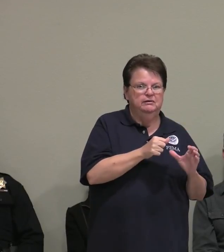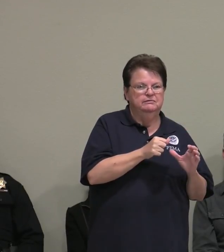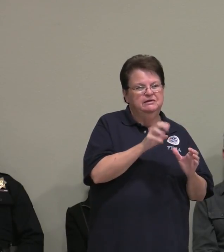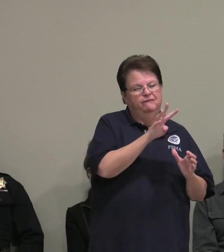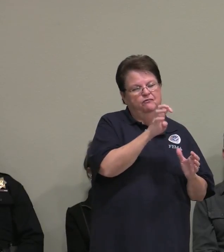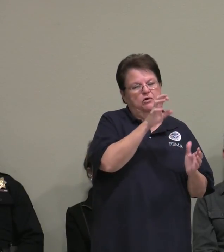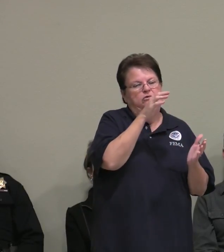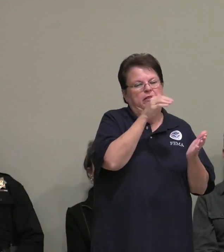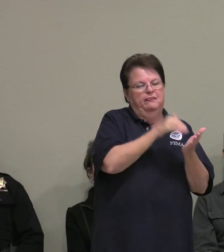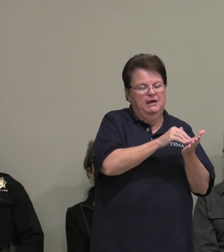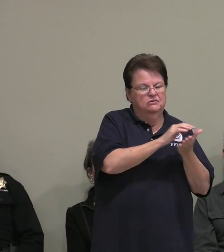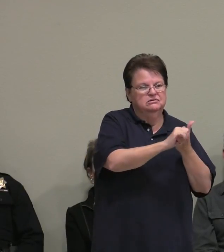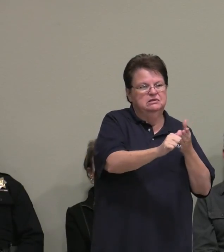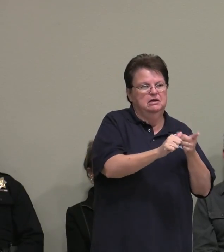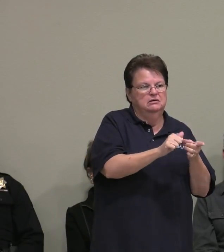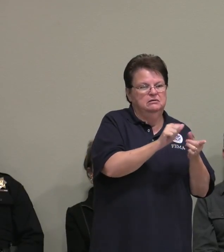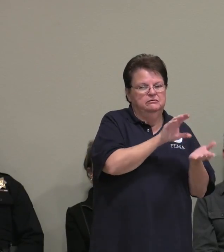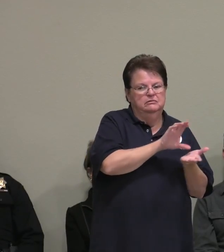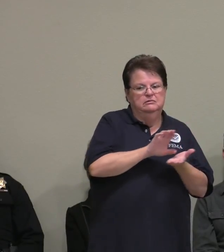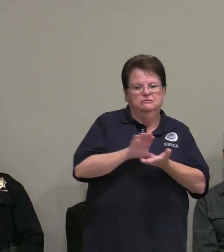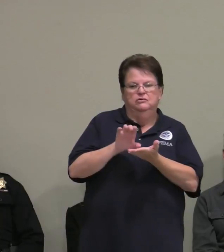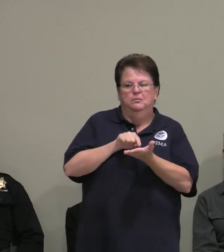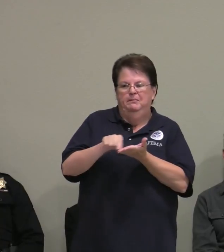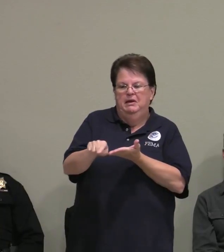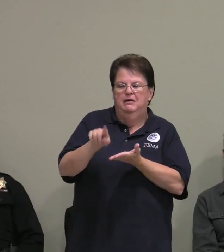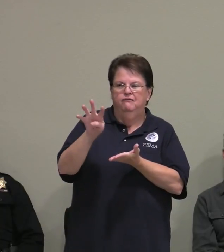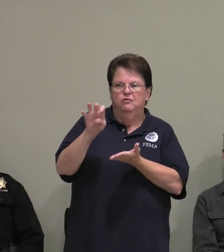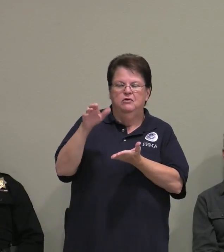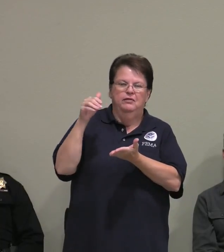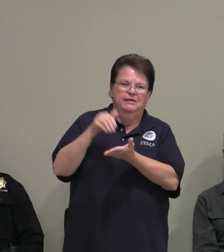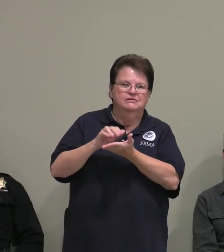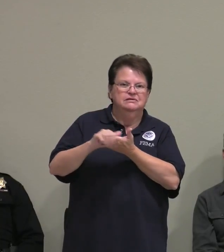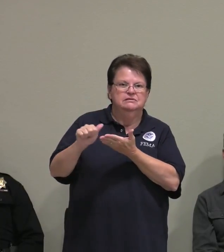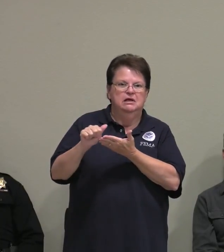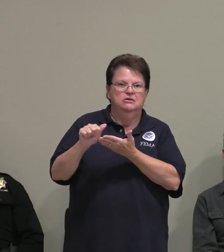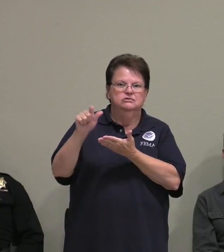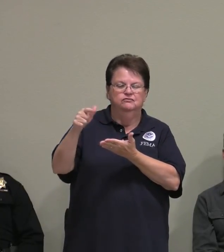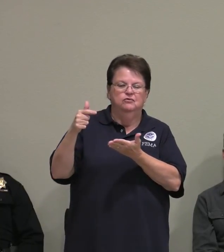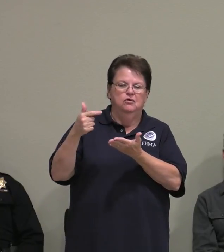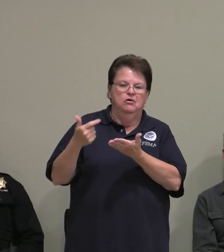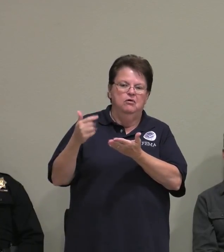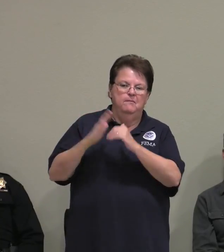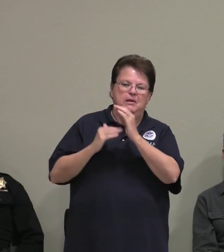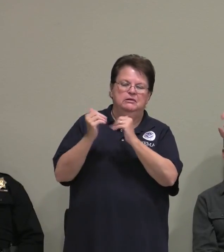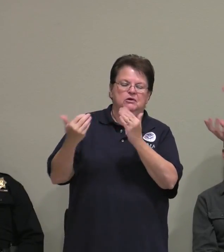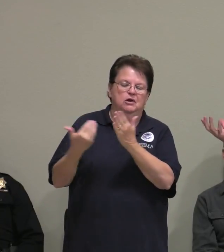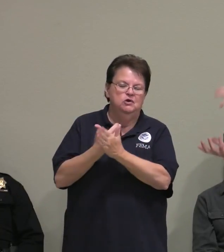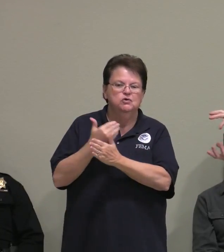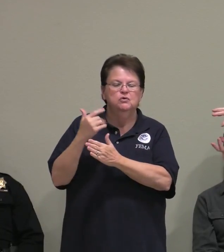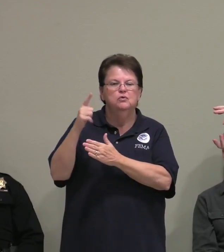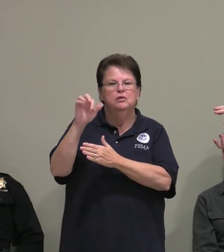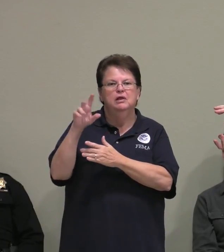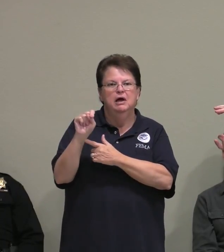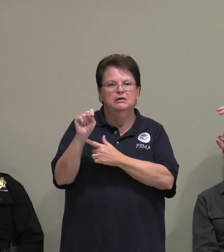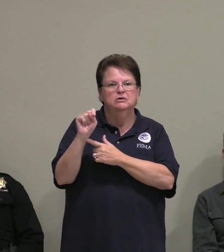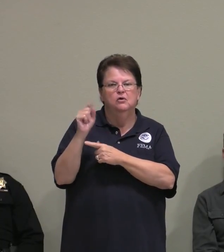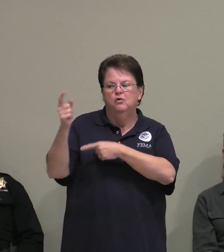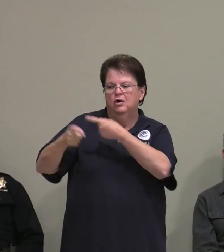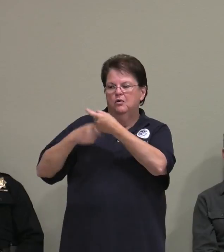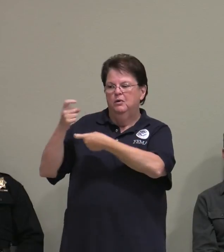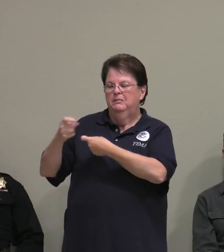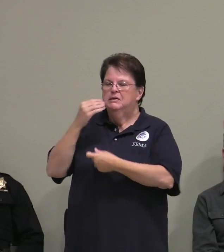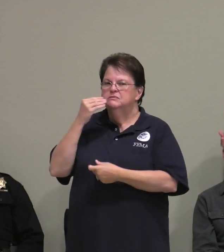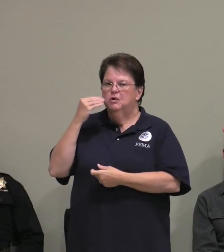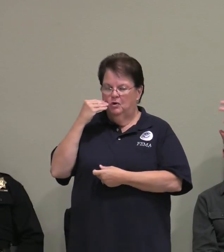say $400,000. If you spend $400,000 to rebuild on another lot or on a replacement home,